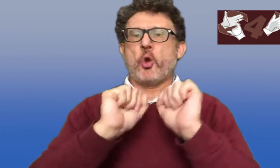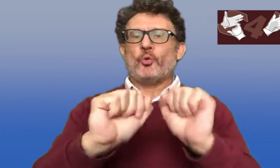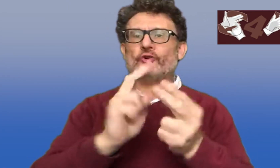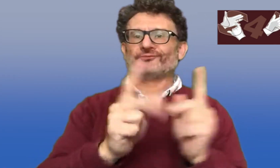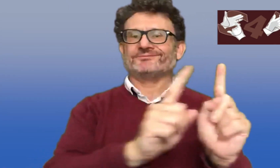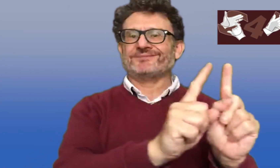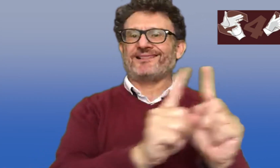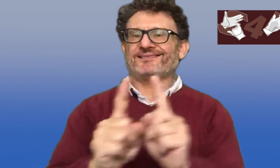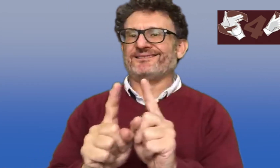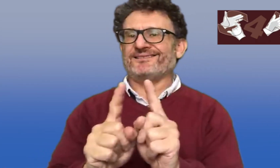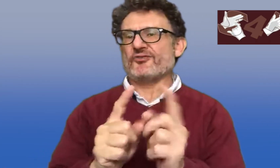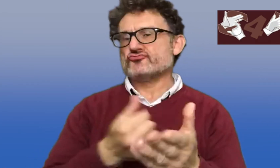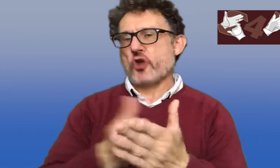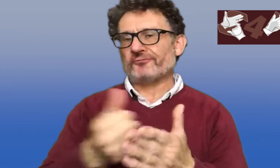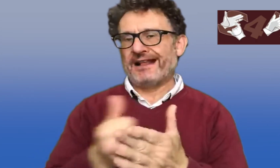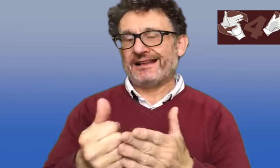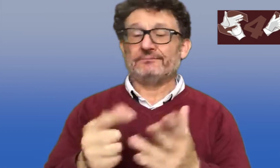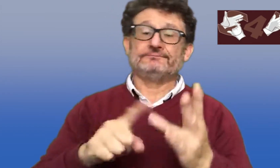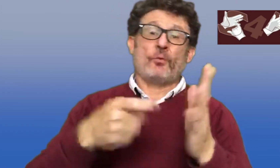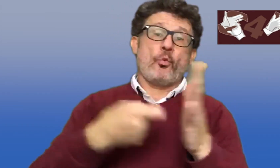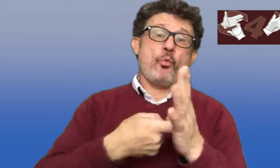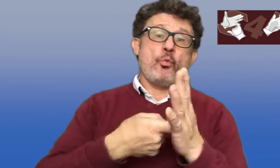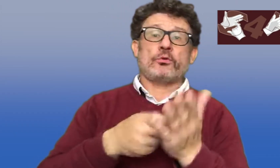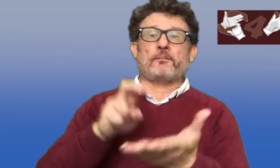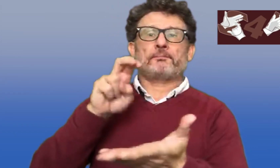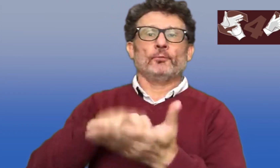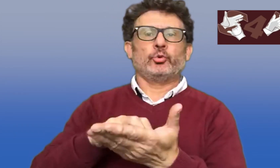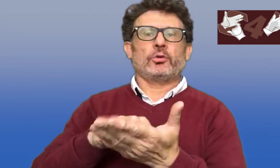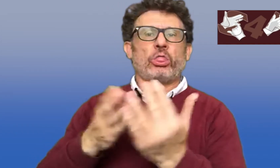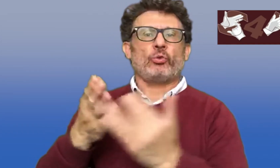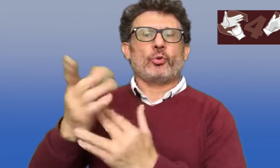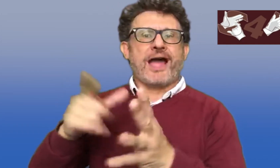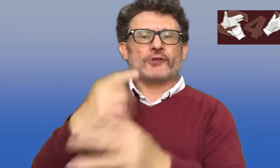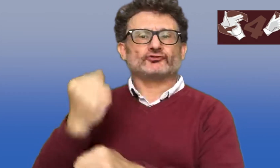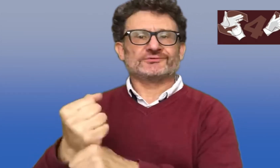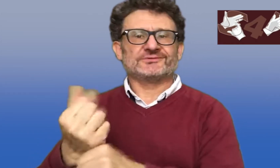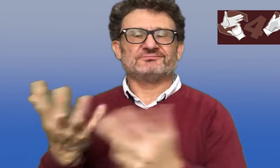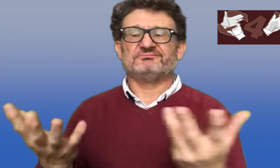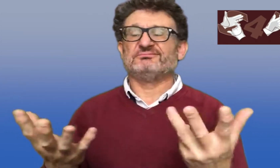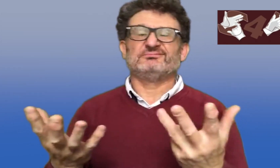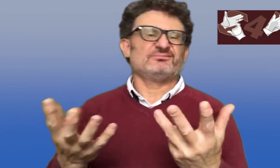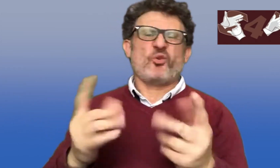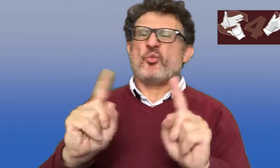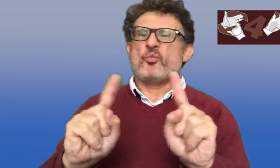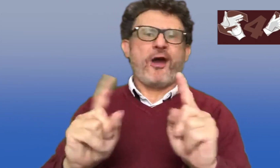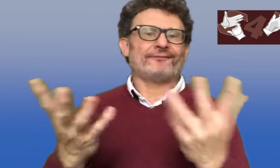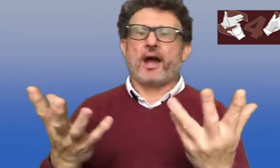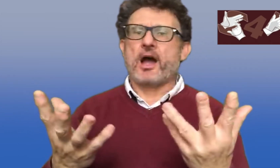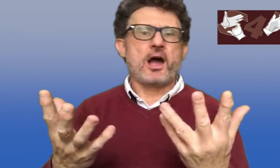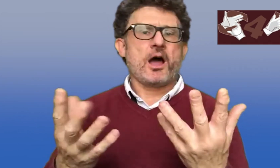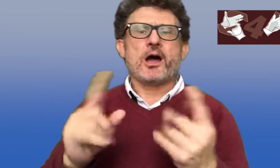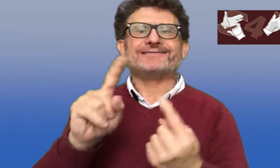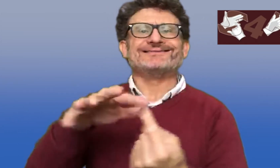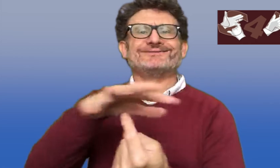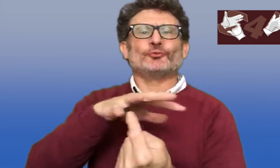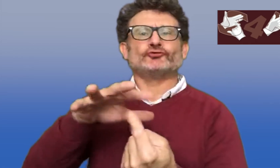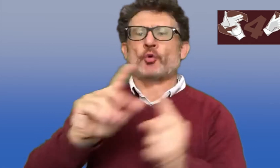The deaf person would ordinarily bring an interpreter with them, or it may be booked through an agency. But